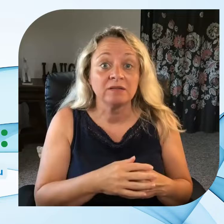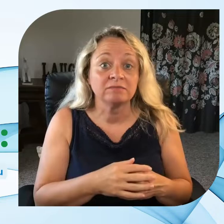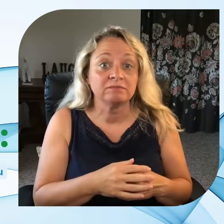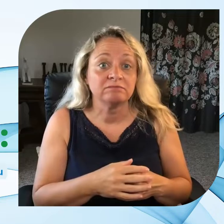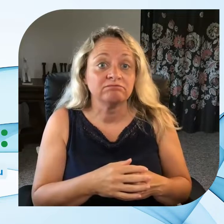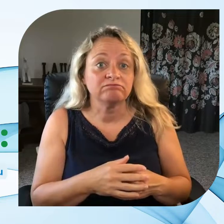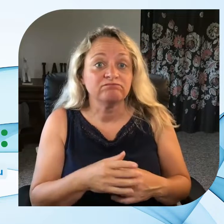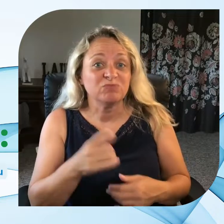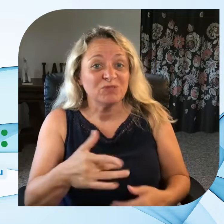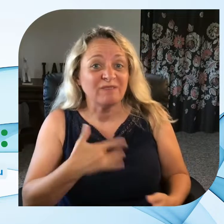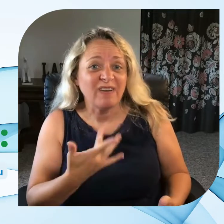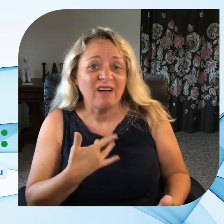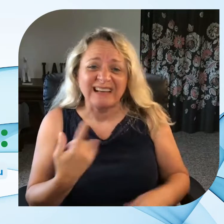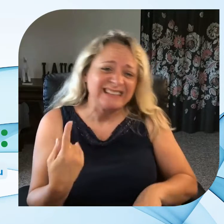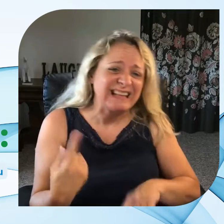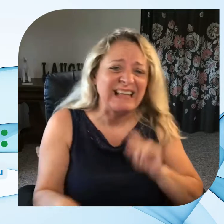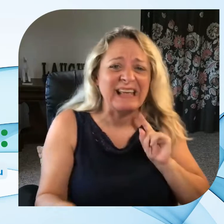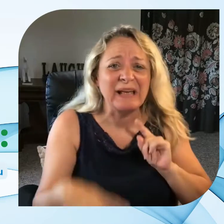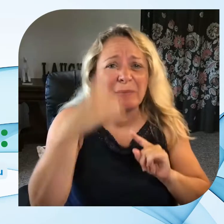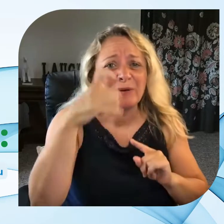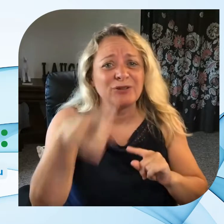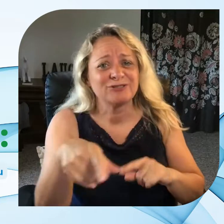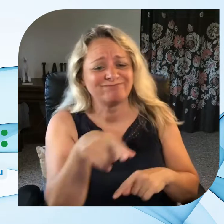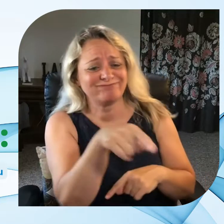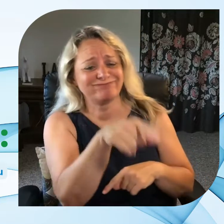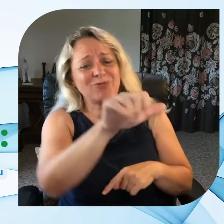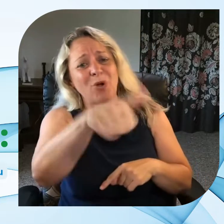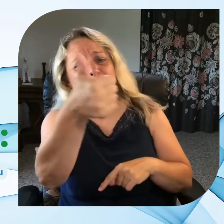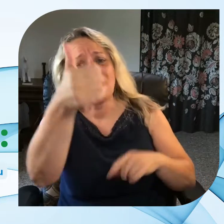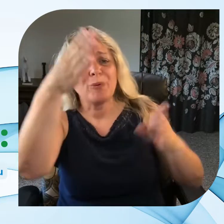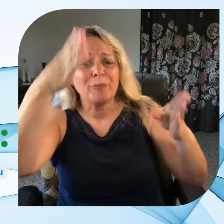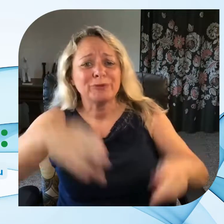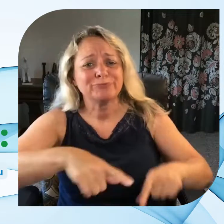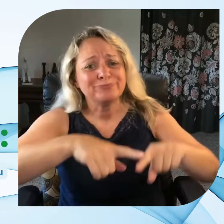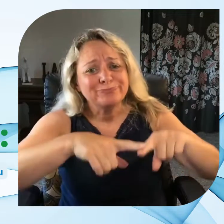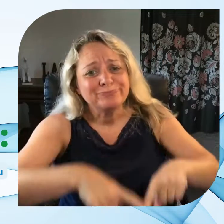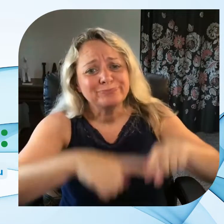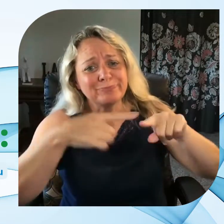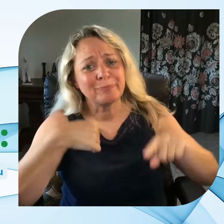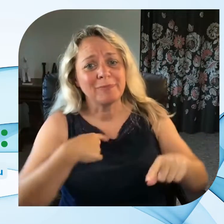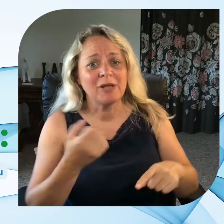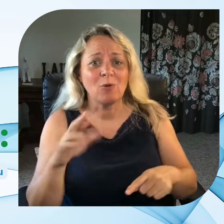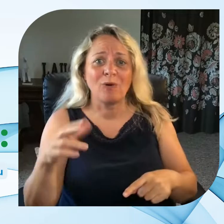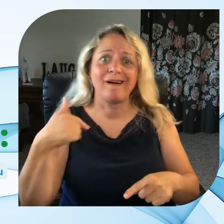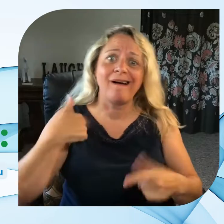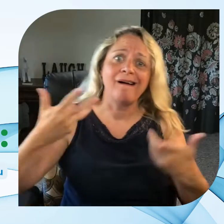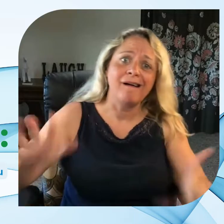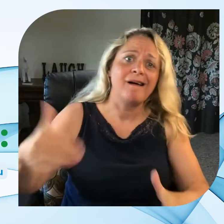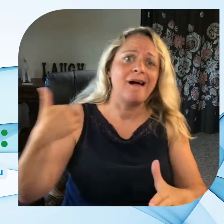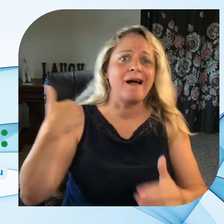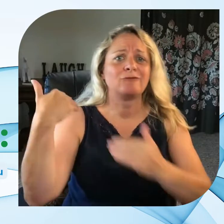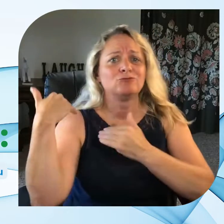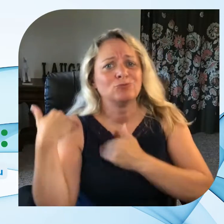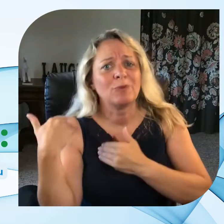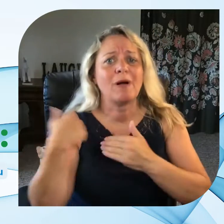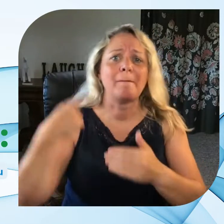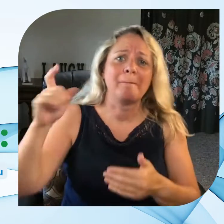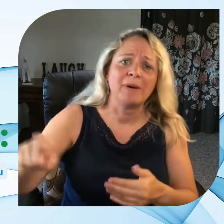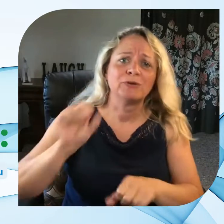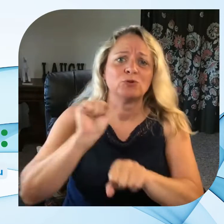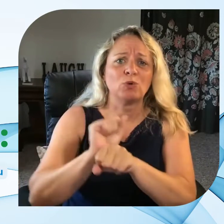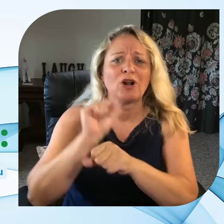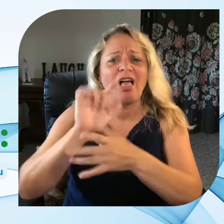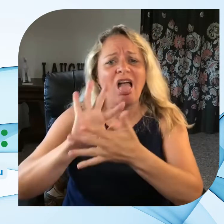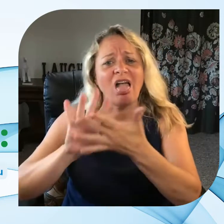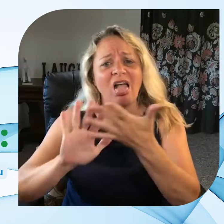some obligation to something else, to someone else, and you just feel